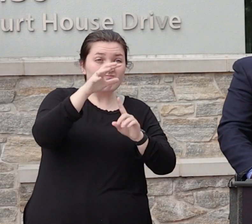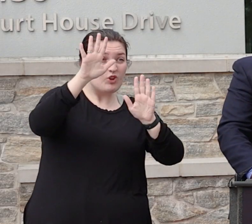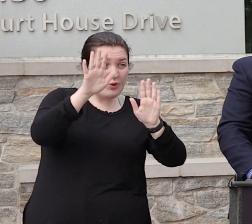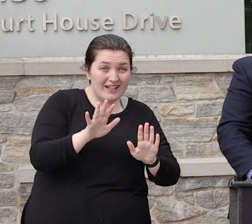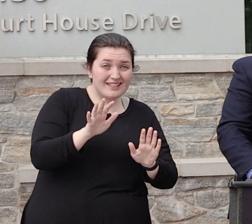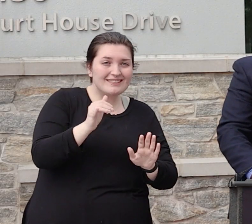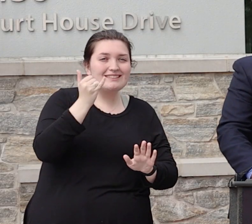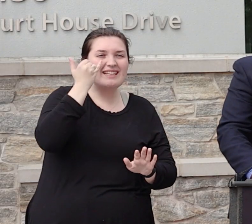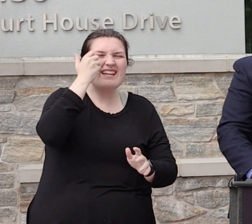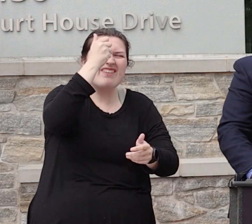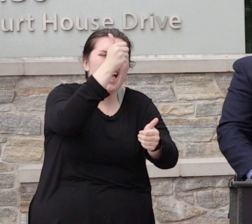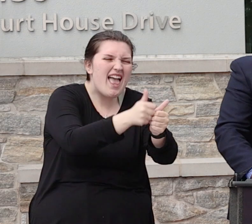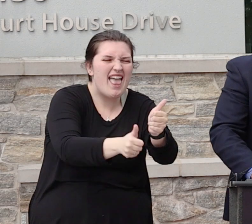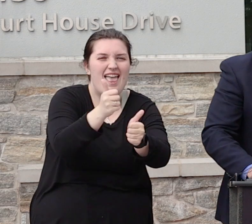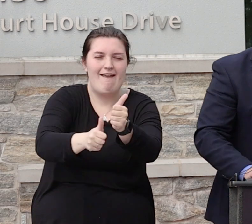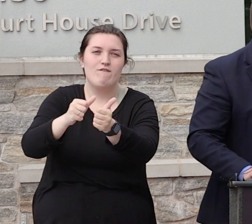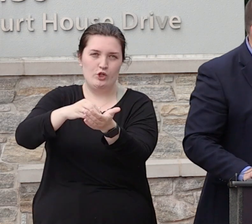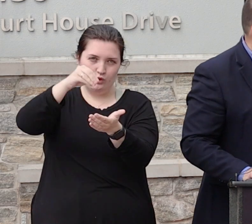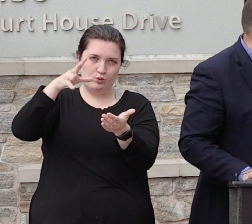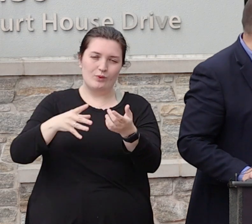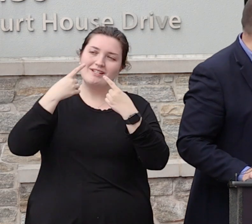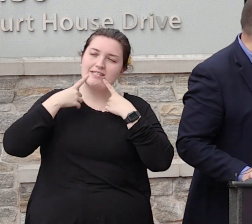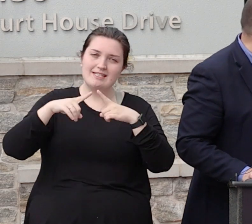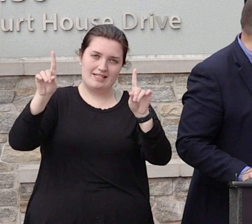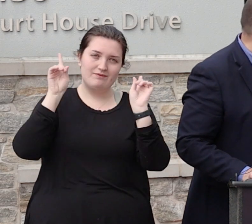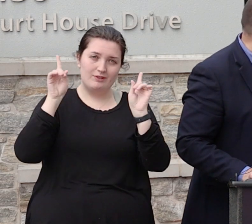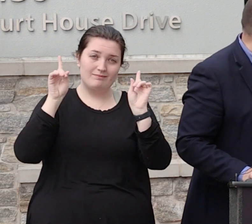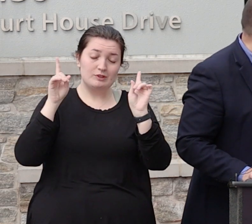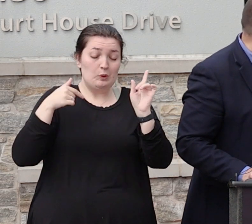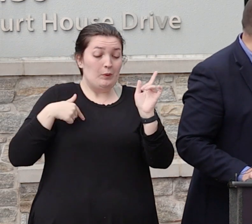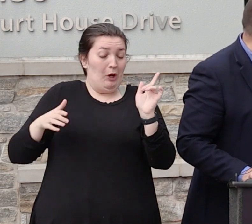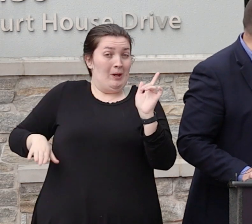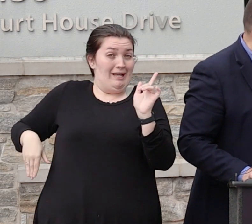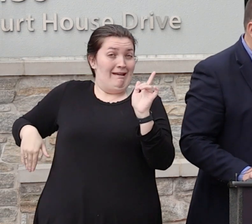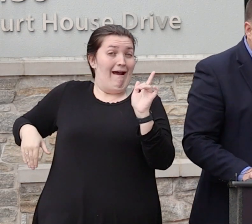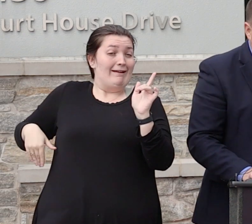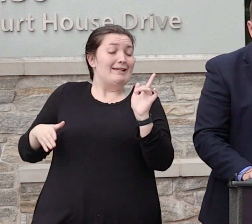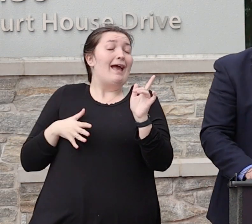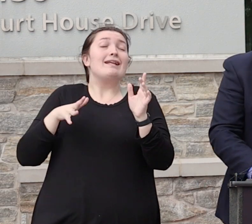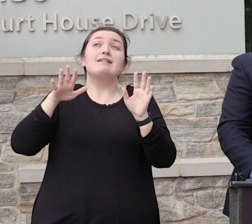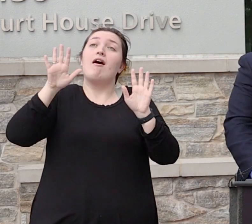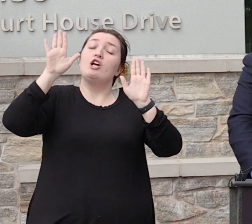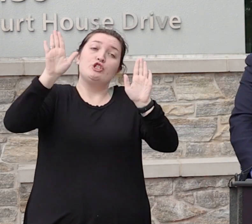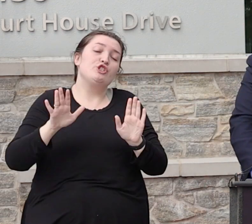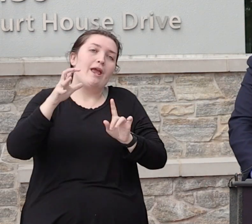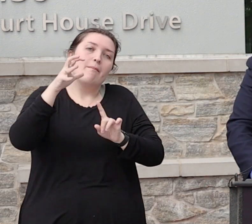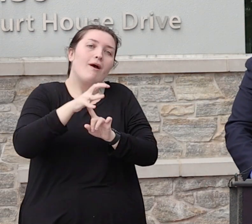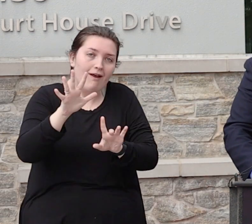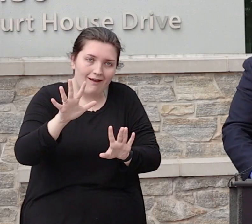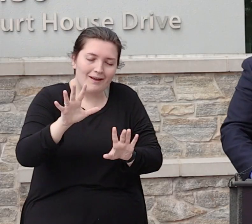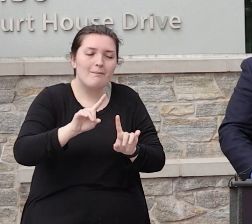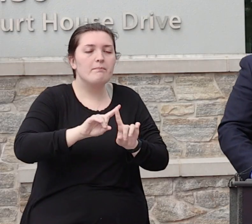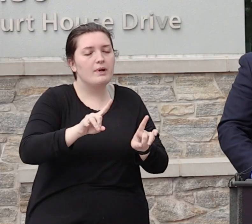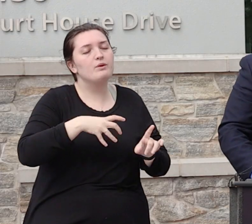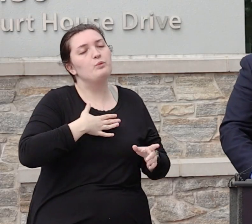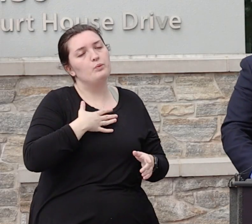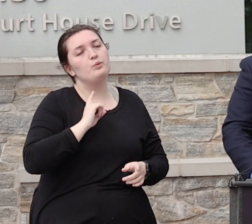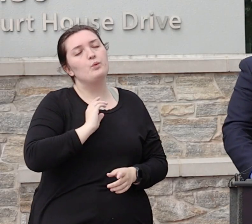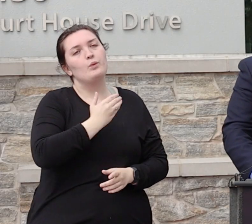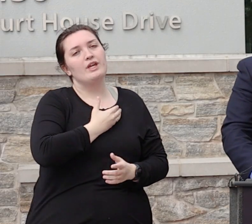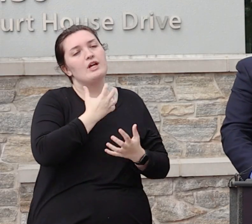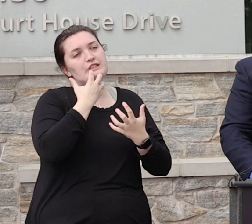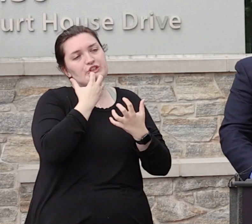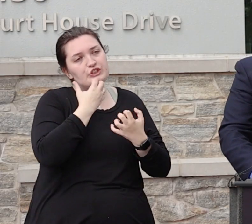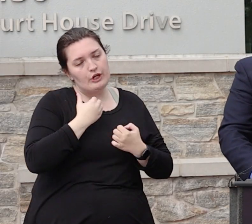we are not yet great, we are certainly a school system that is grateful. And we are one step